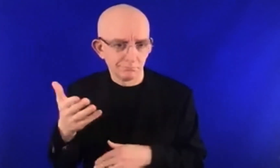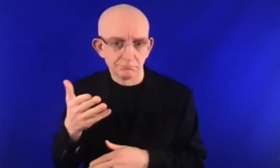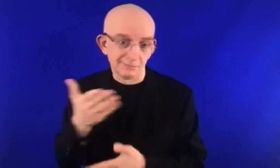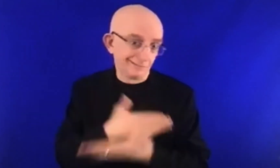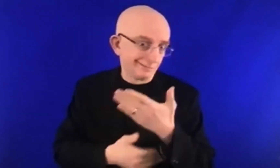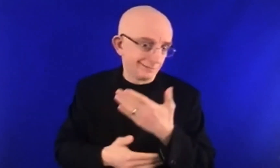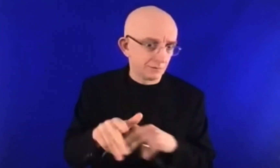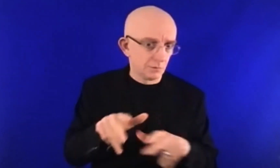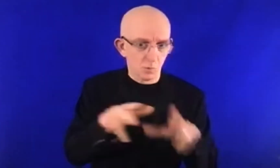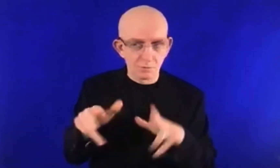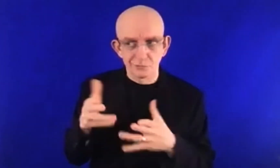do things